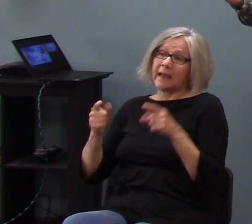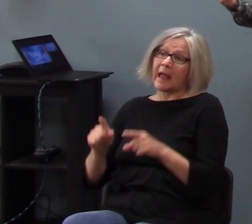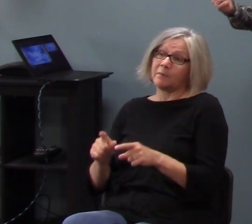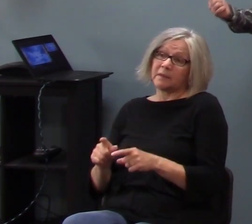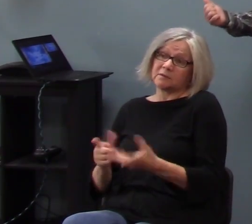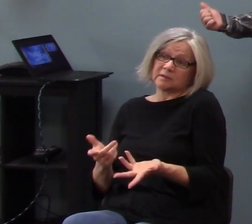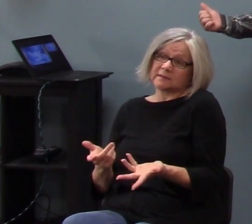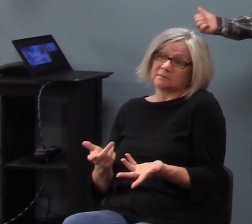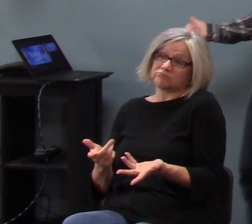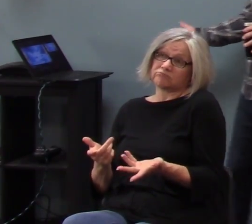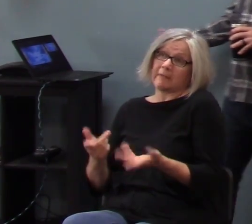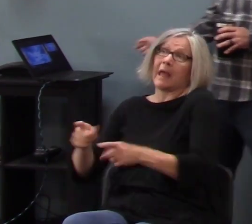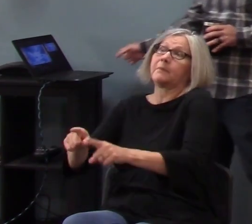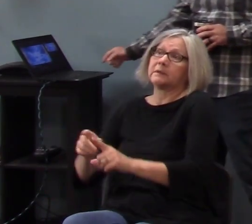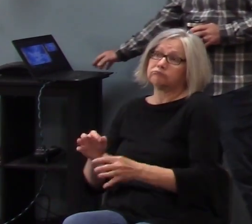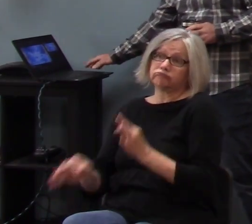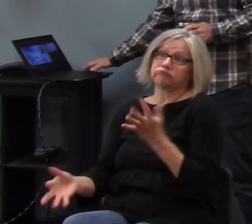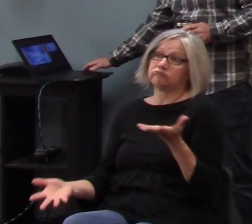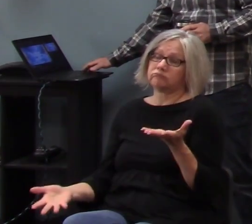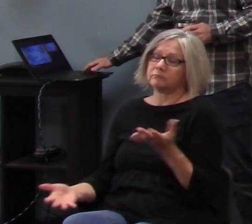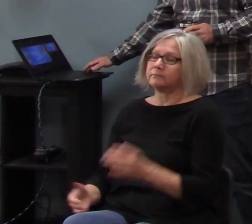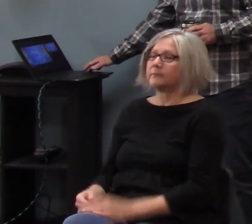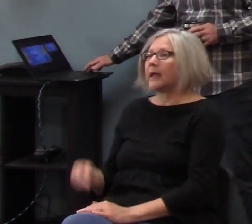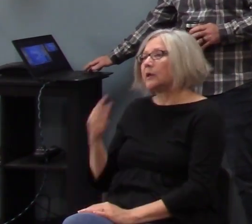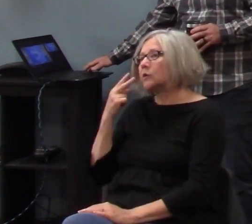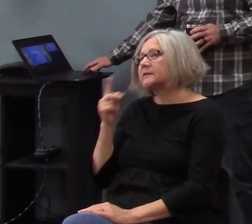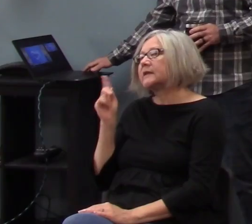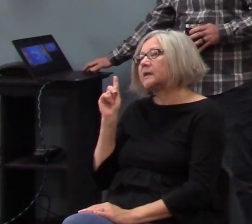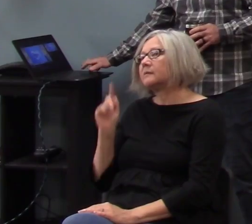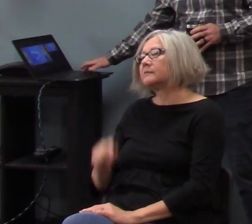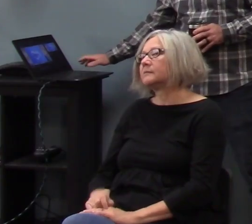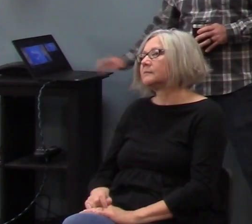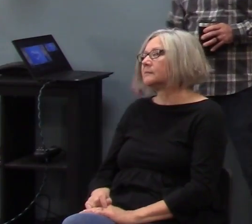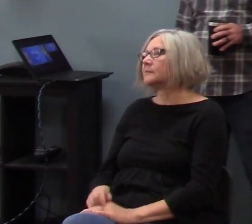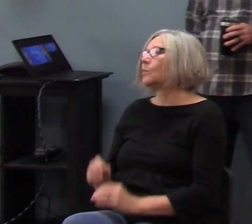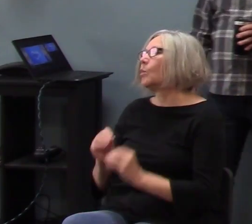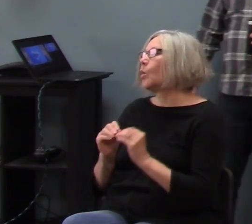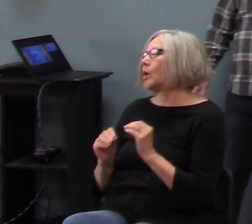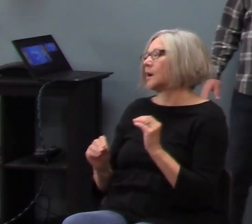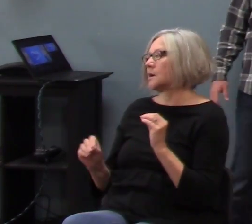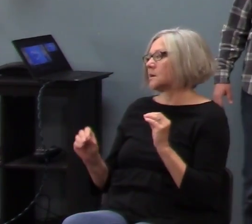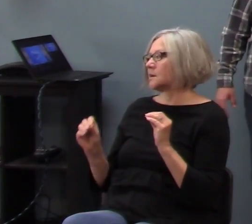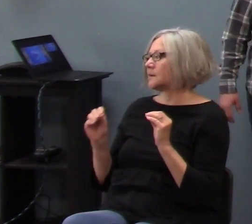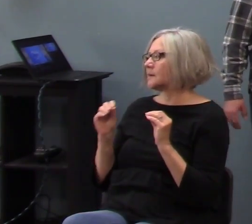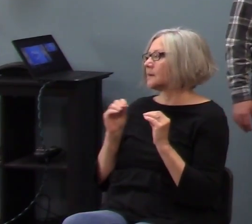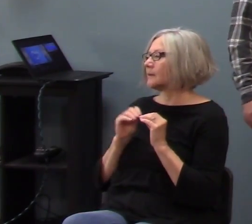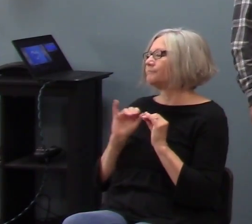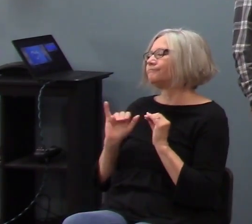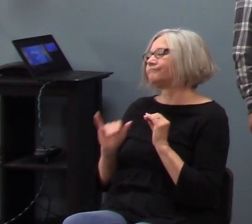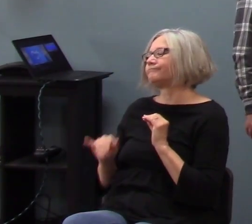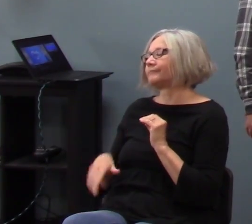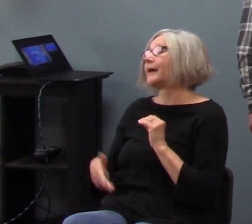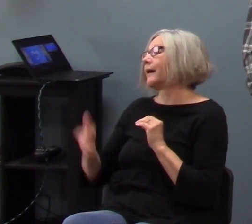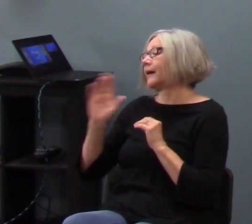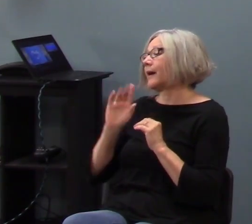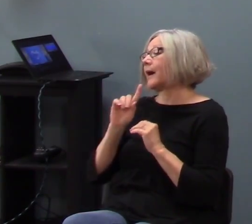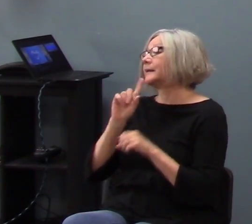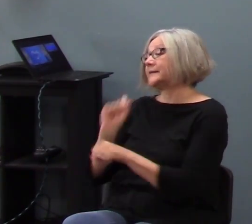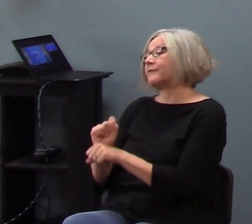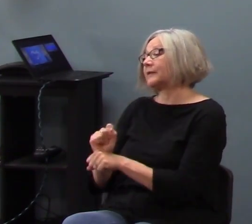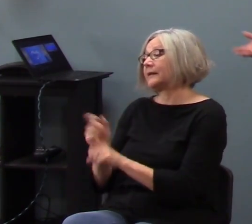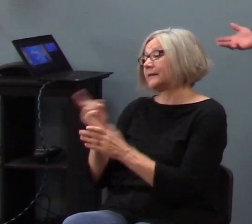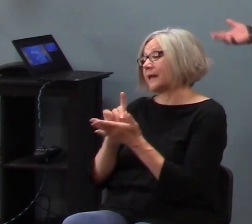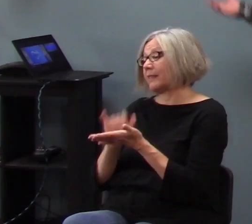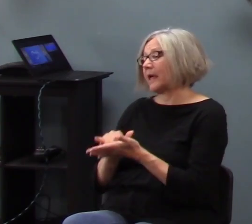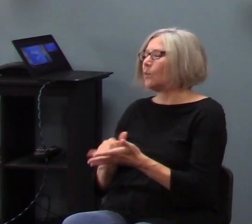right? And then you see something like maybe a little bit more. Yeah. Like, okay, God definitely designed that.